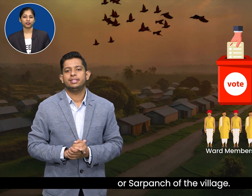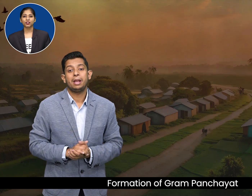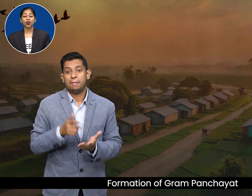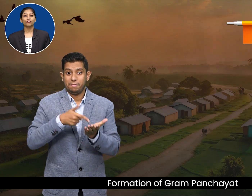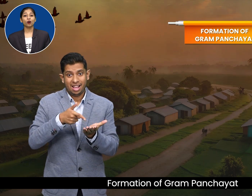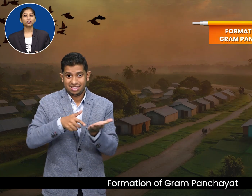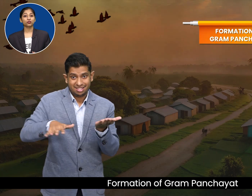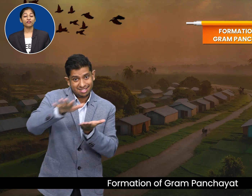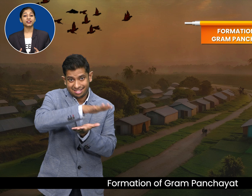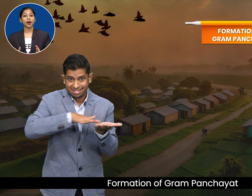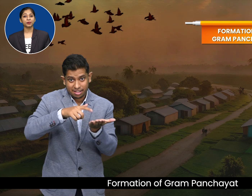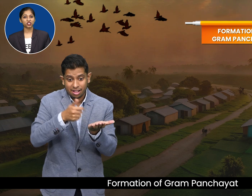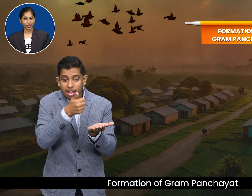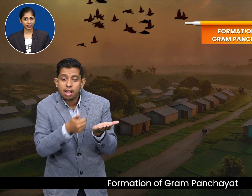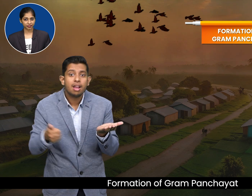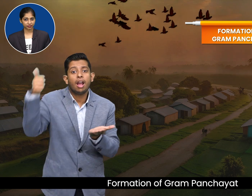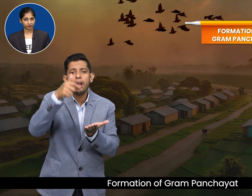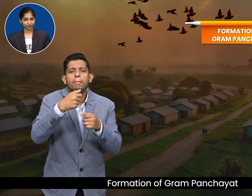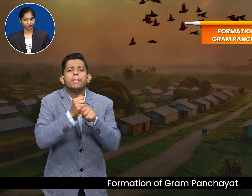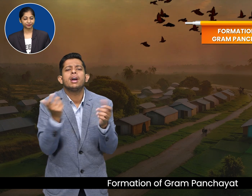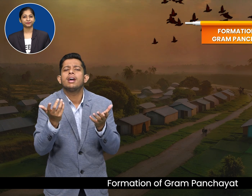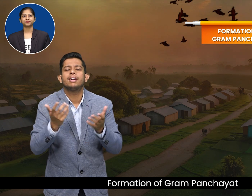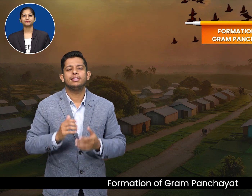village. Formation of Gram Panchayat.